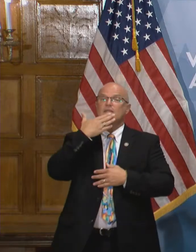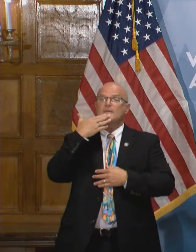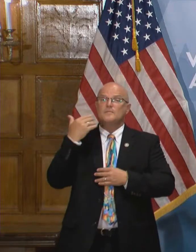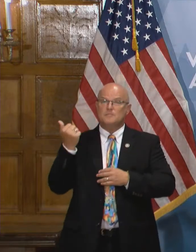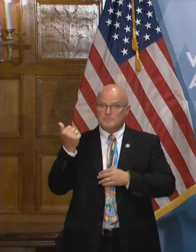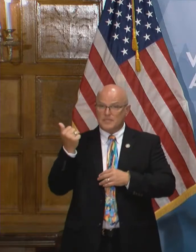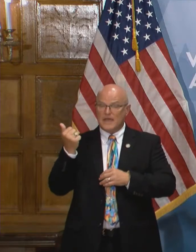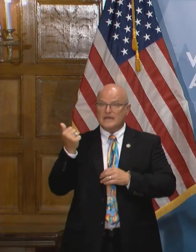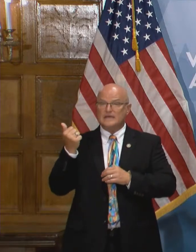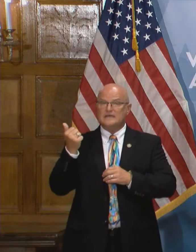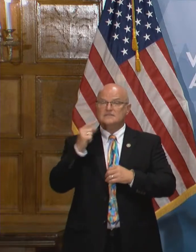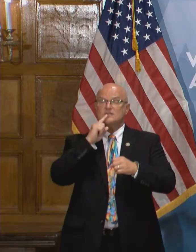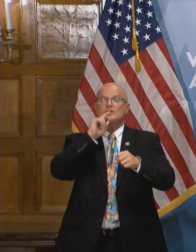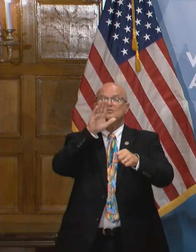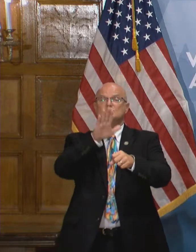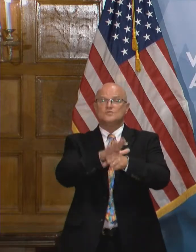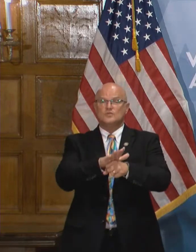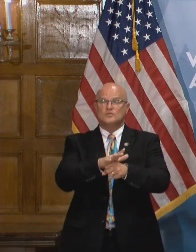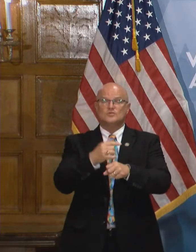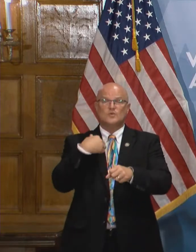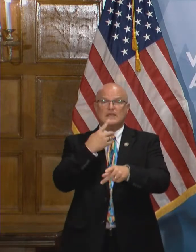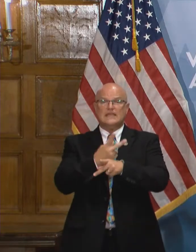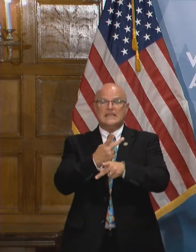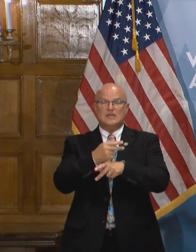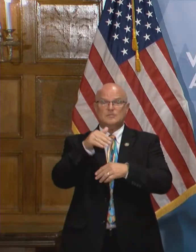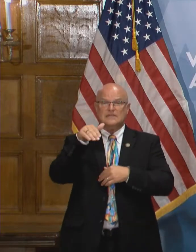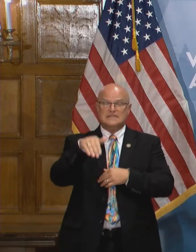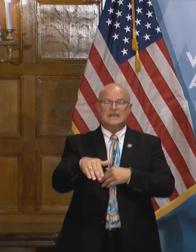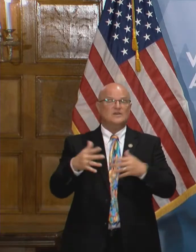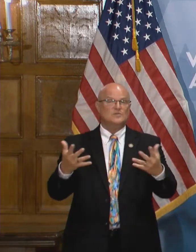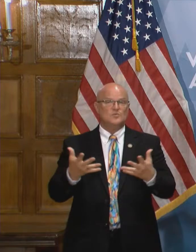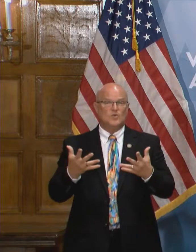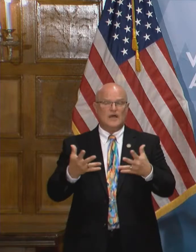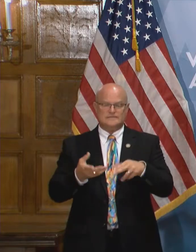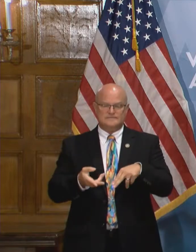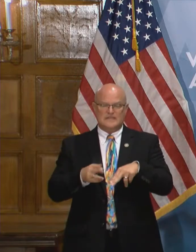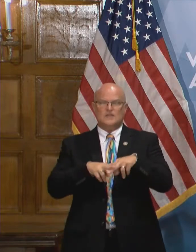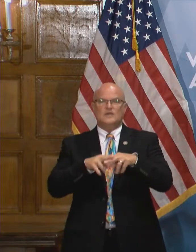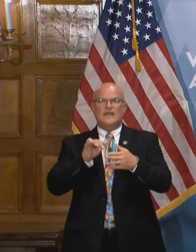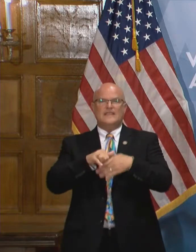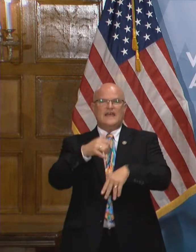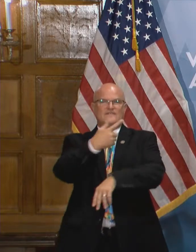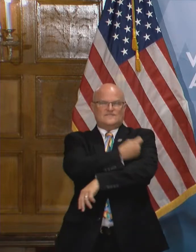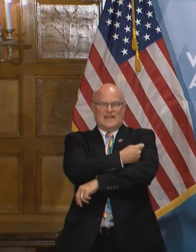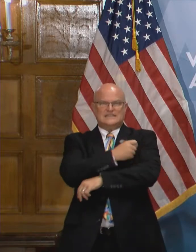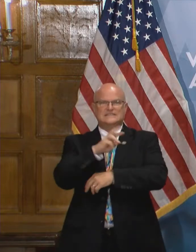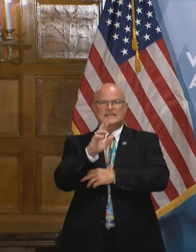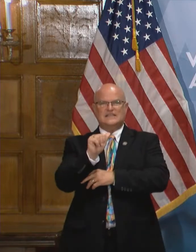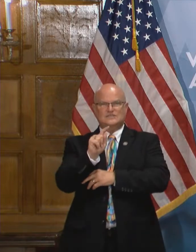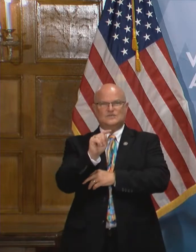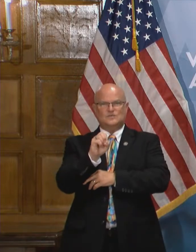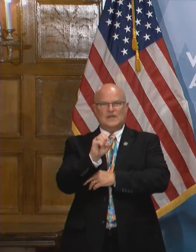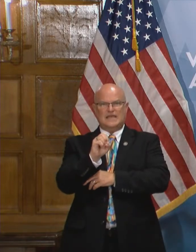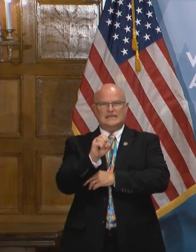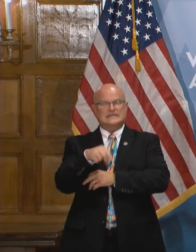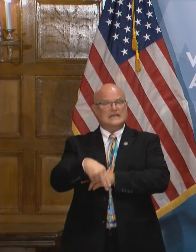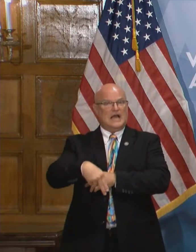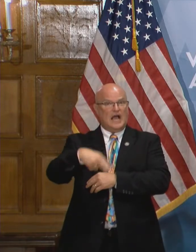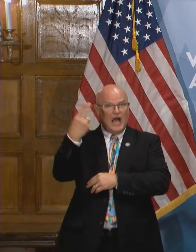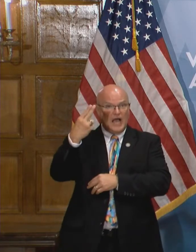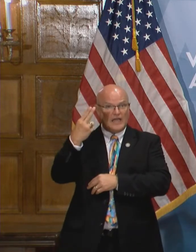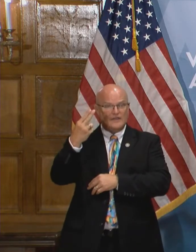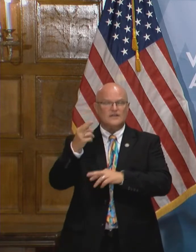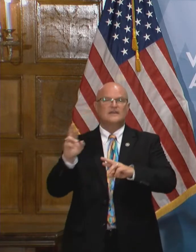best assurance that we can keep it down would be increasing that vaccination rate even to a higher extent